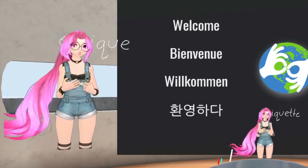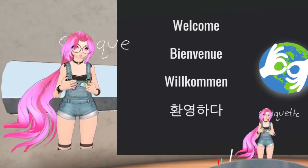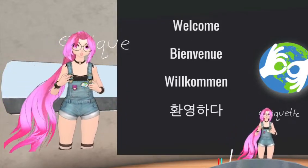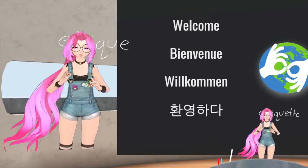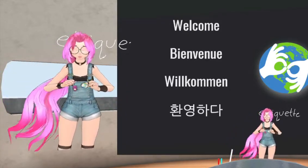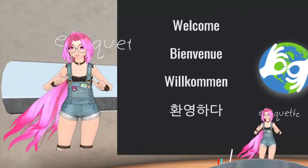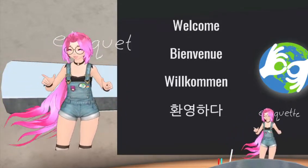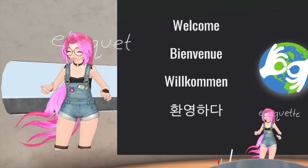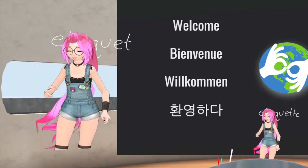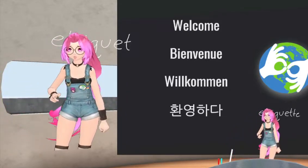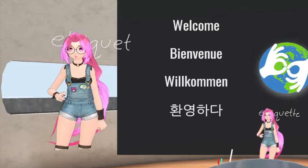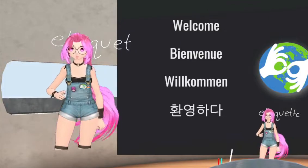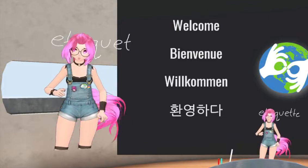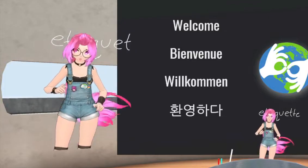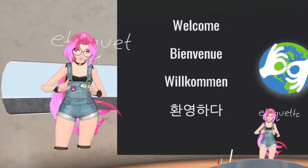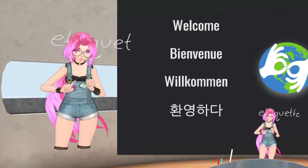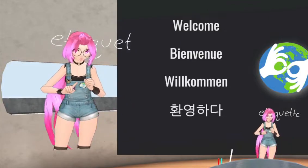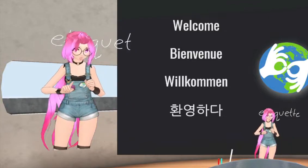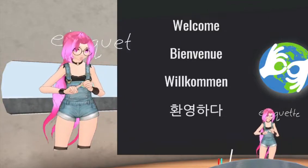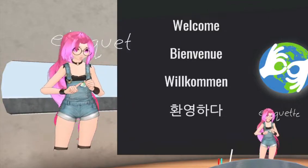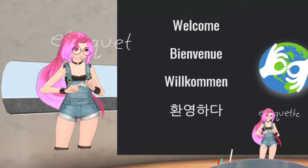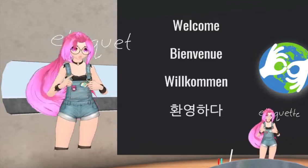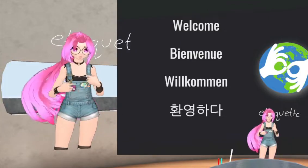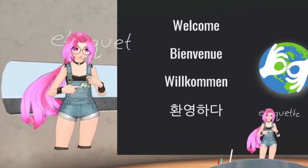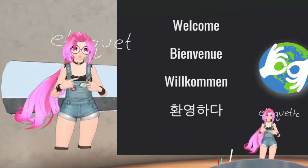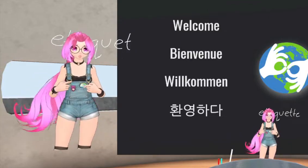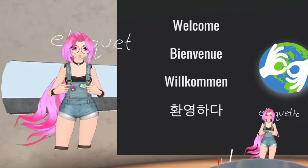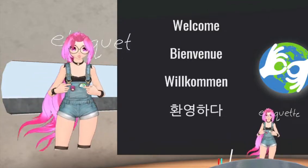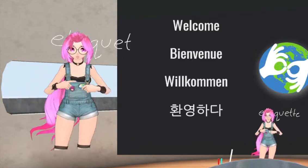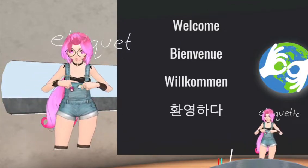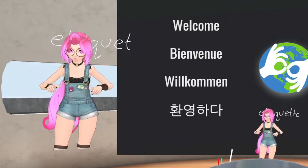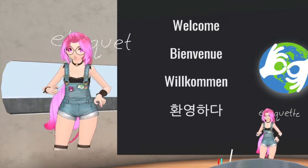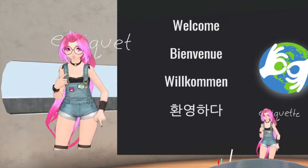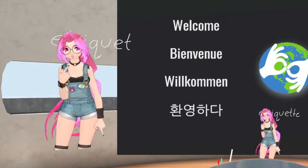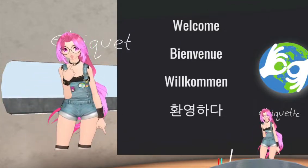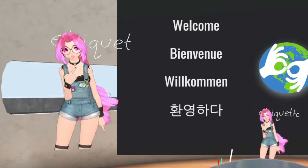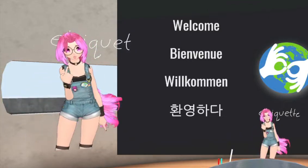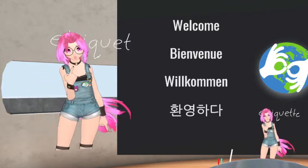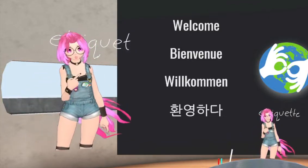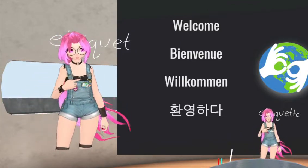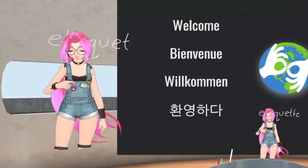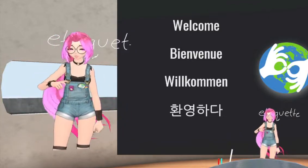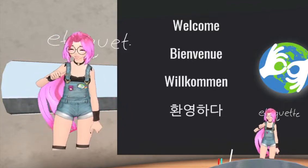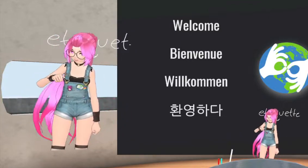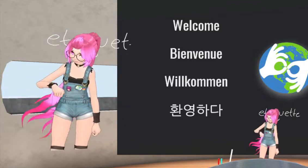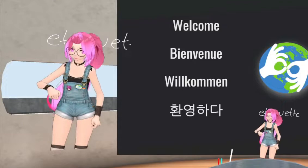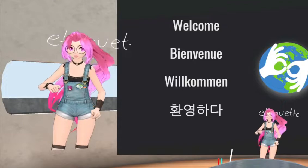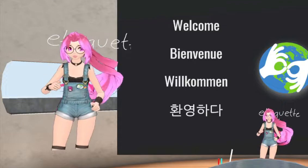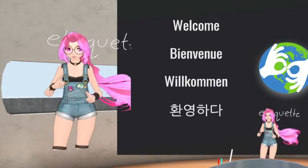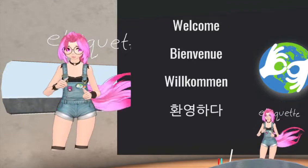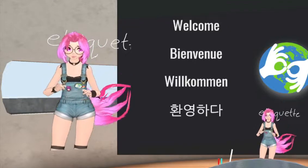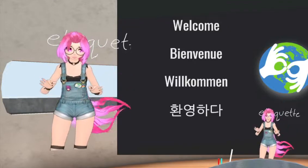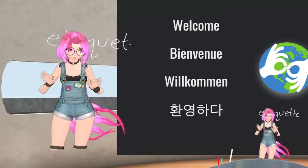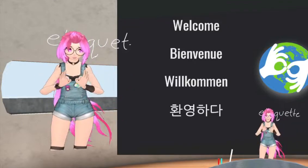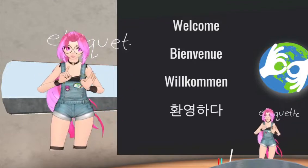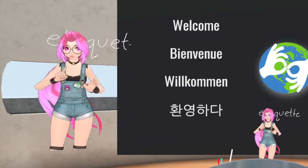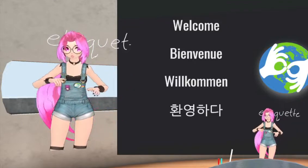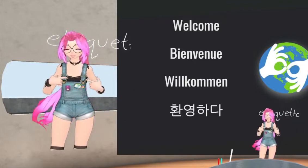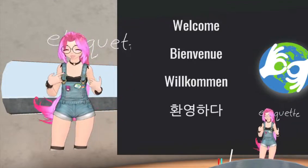aware of with this is not to do, like, if somebody's right here, I'm not going to actually go into their face. I'm not going to put my hand